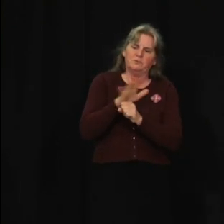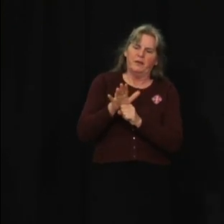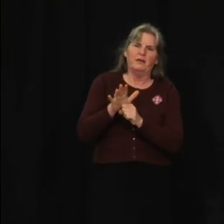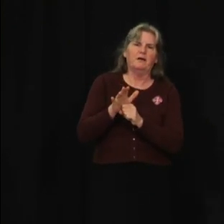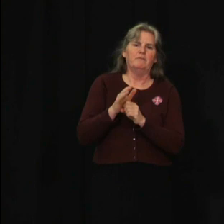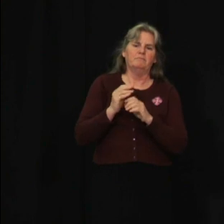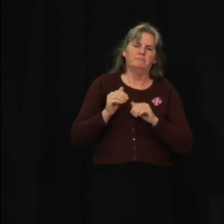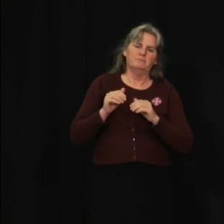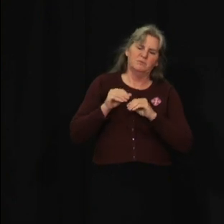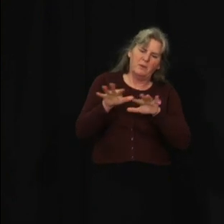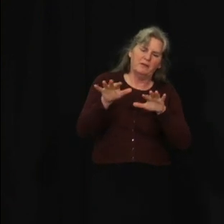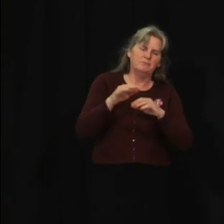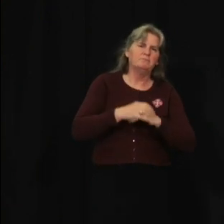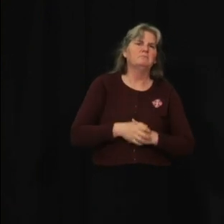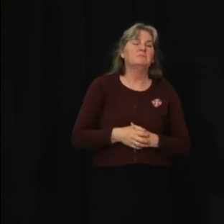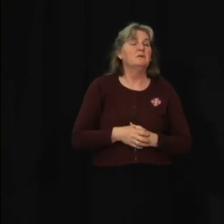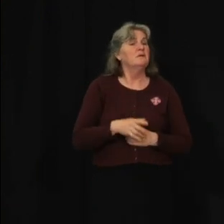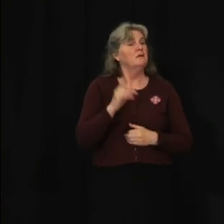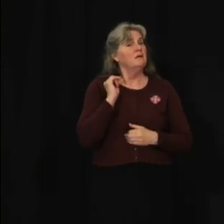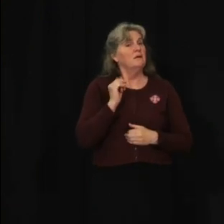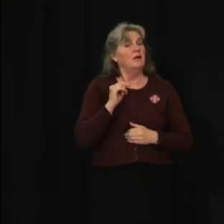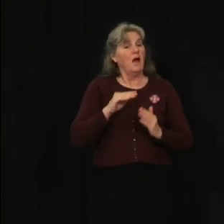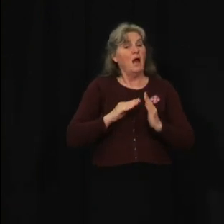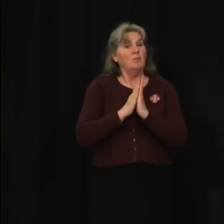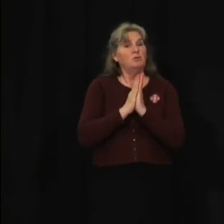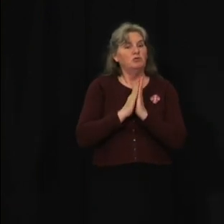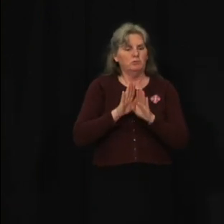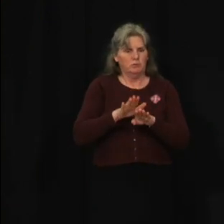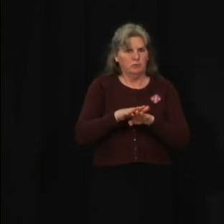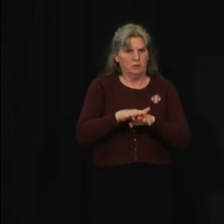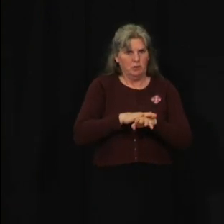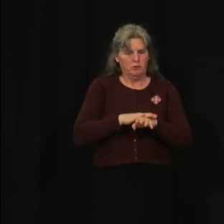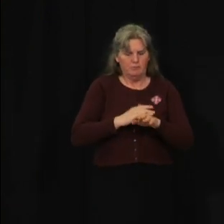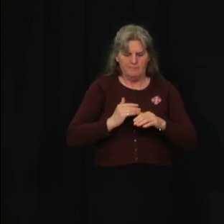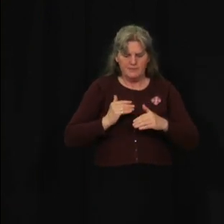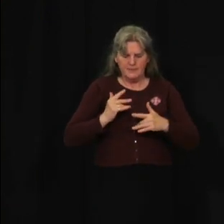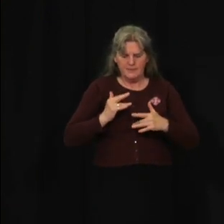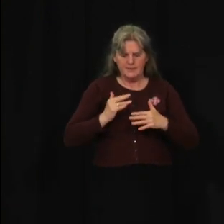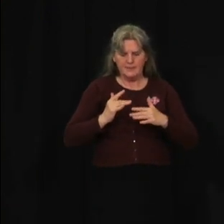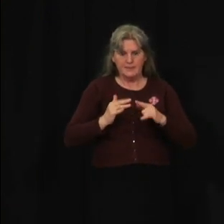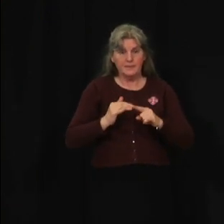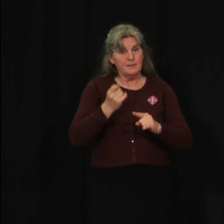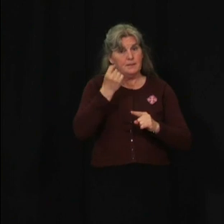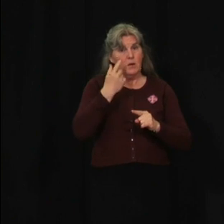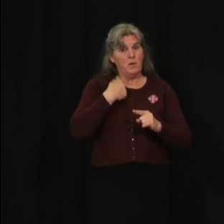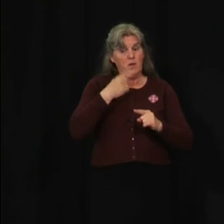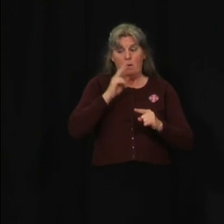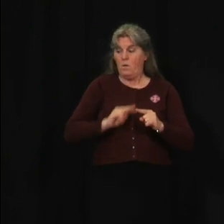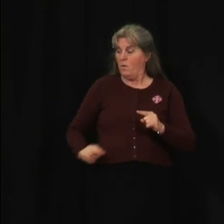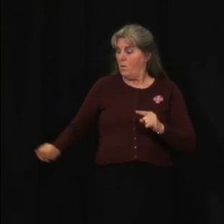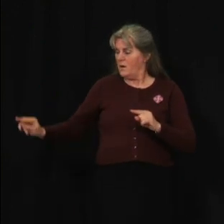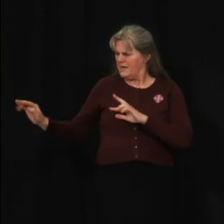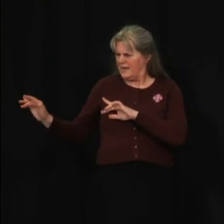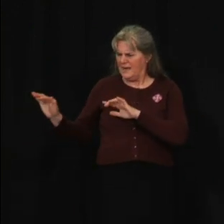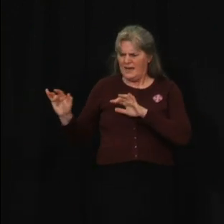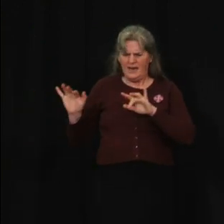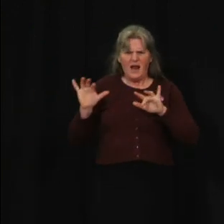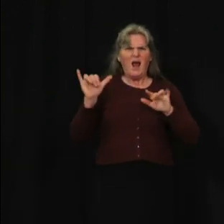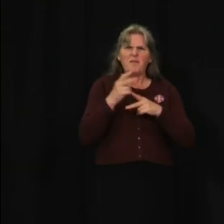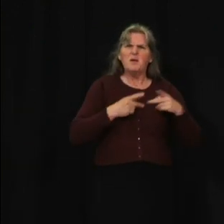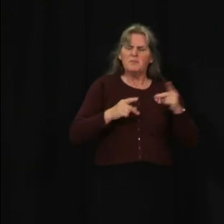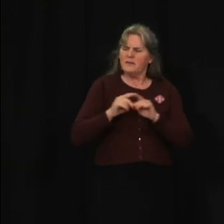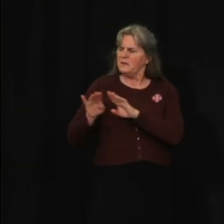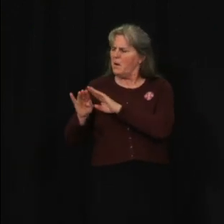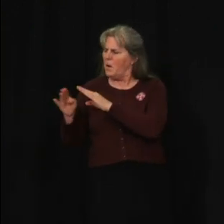Our approach will be slow and measured. We have had the benefit of watching some other jurisdictions roll out their plans.